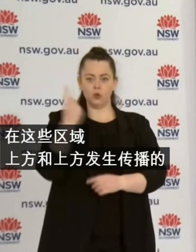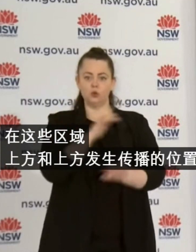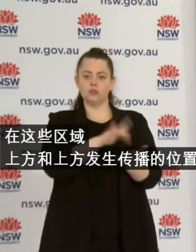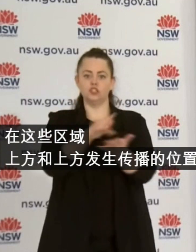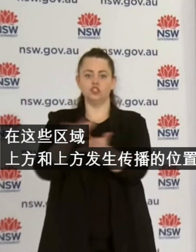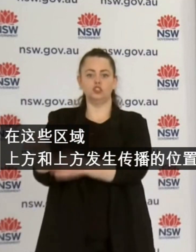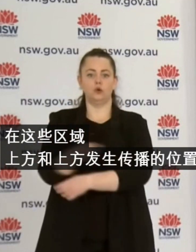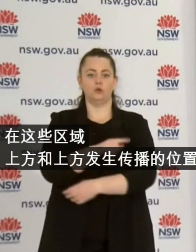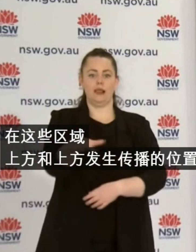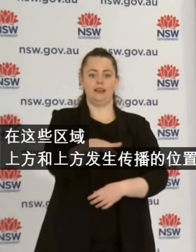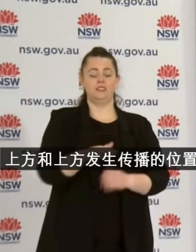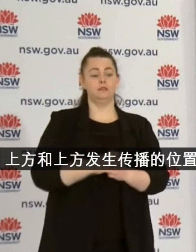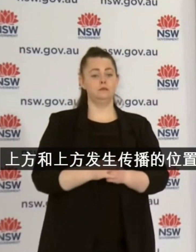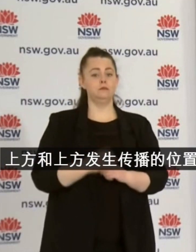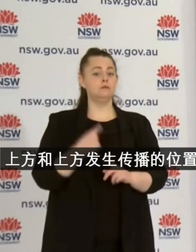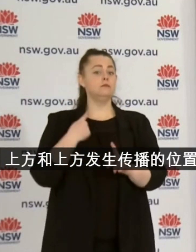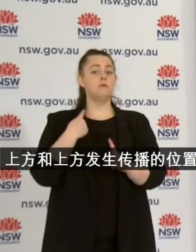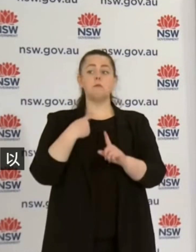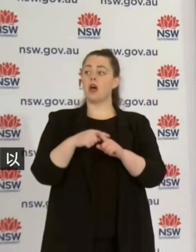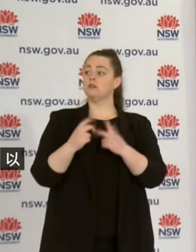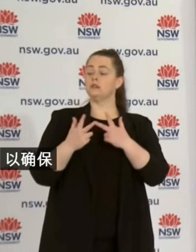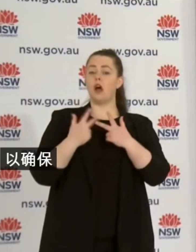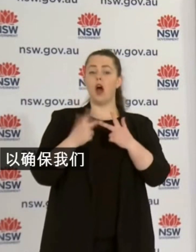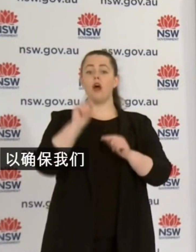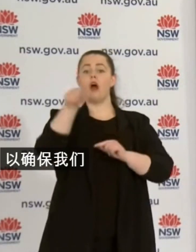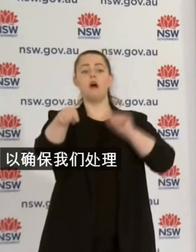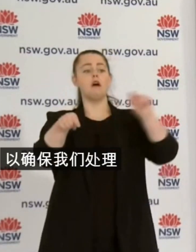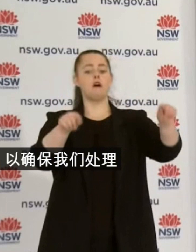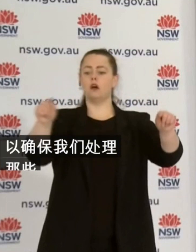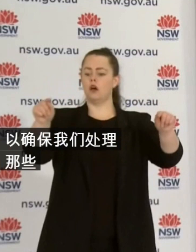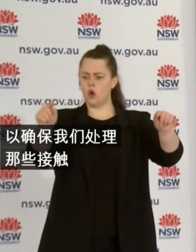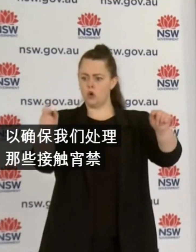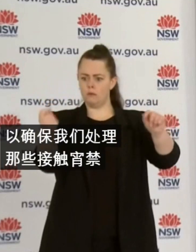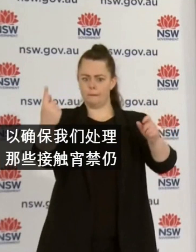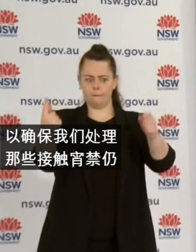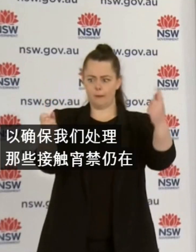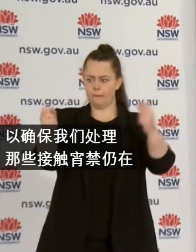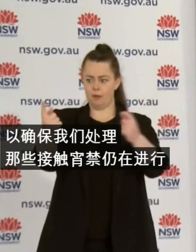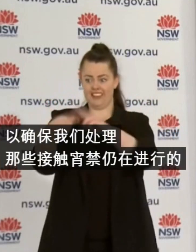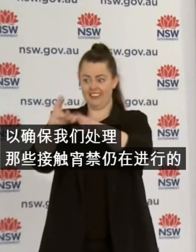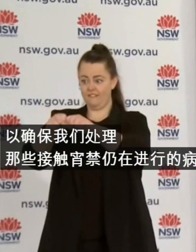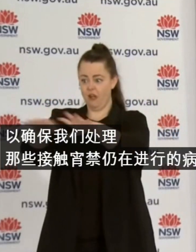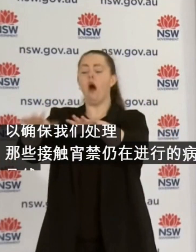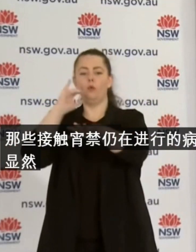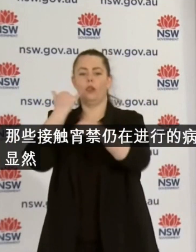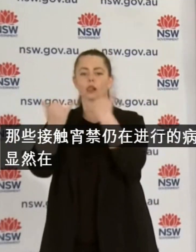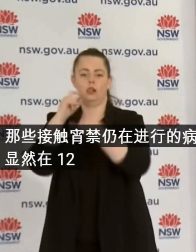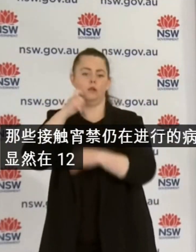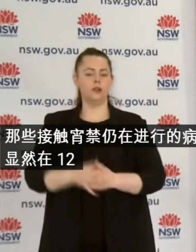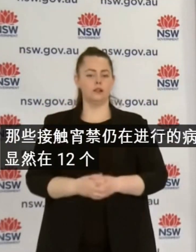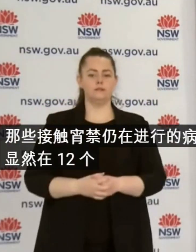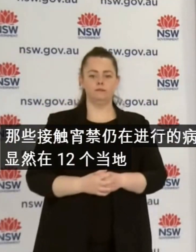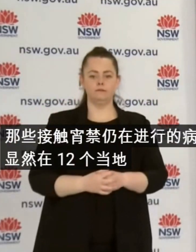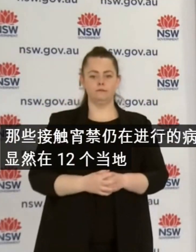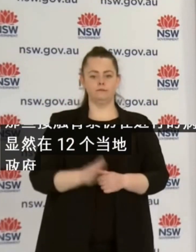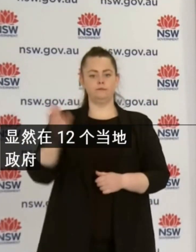transmission over and above those areas, to make sure we get onto those cases, those contacts. The curfew is still in place, obviously,